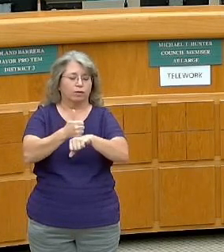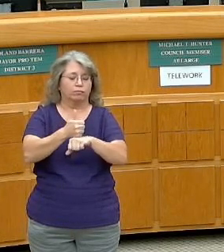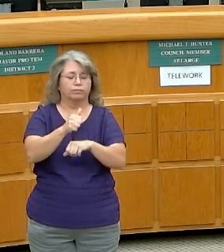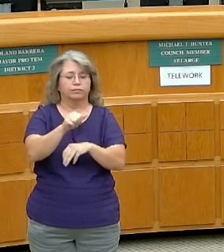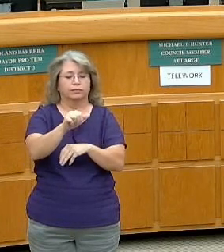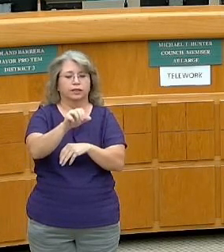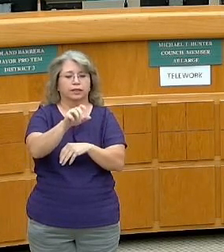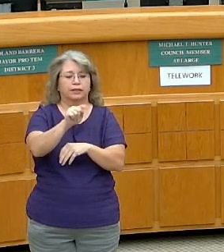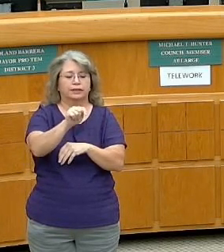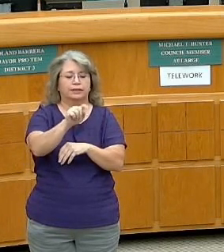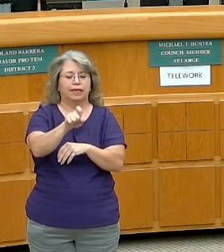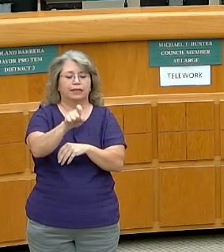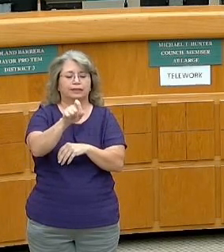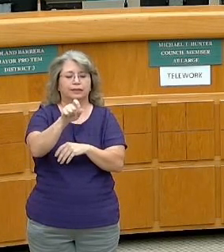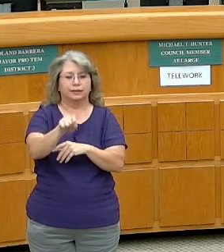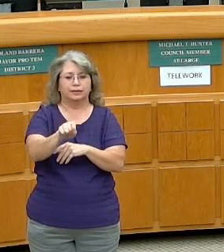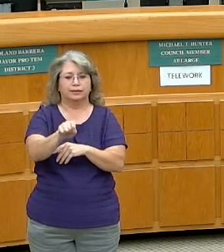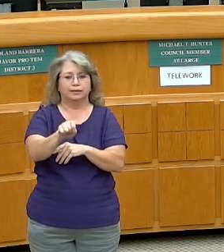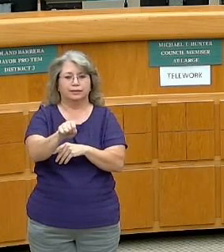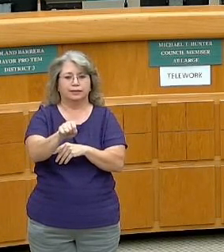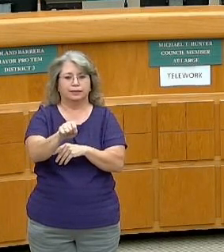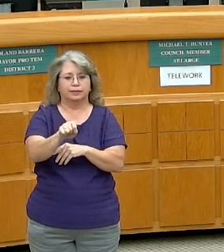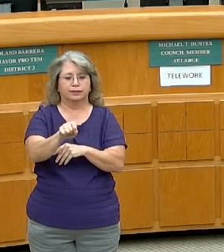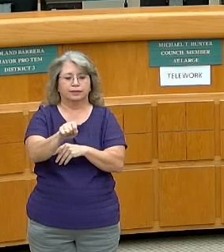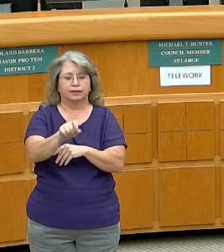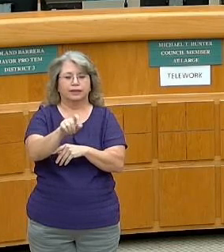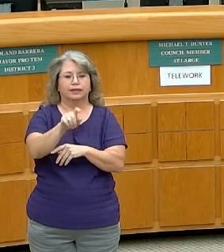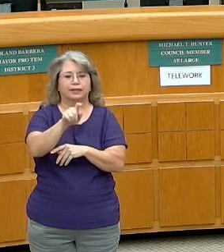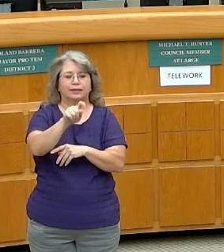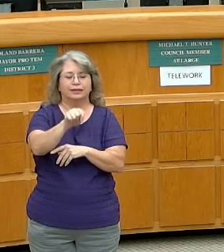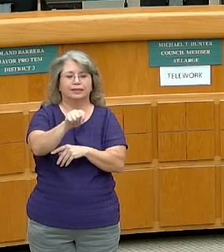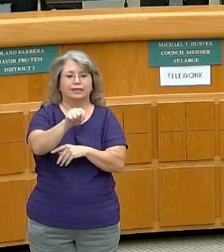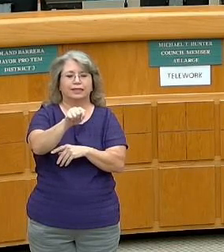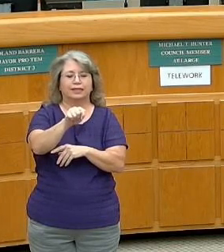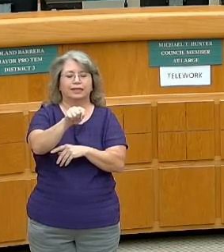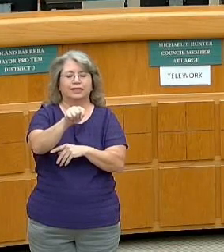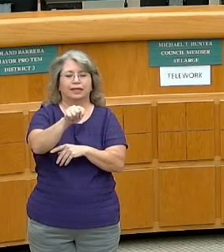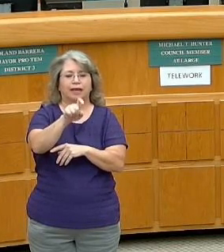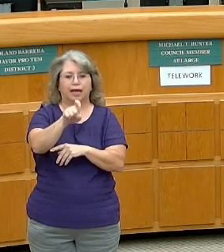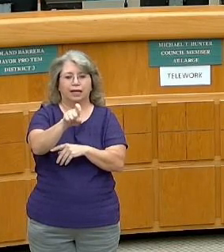tx.us, or TX27 updates, I apologize,